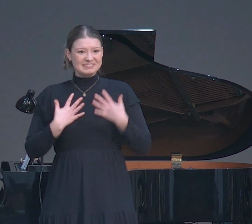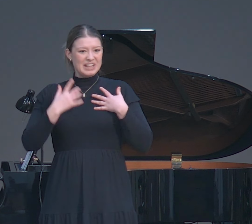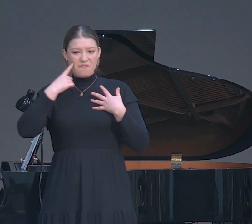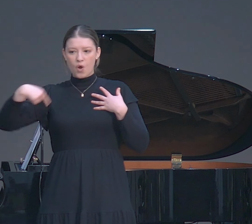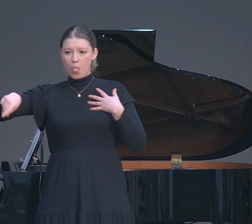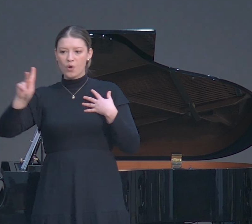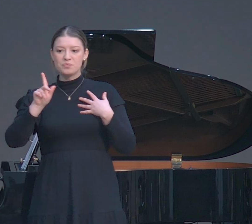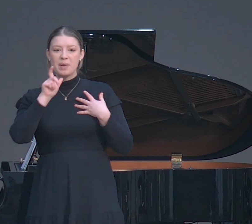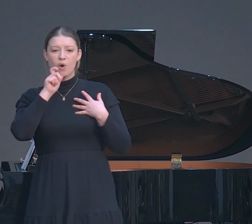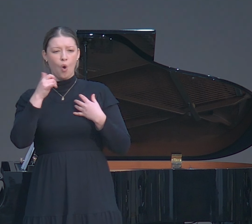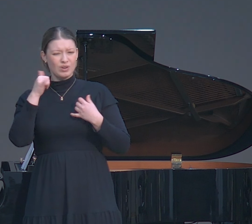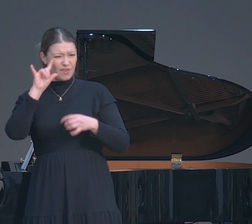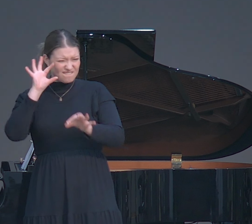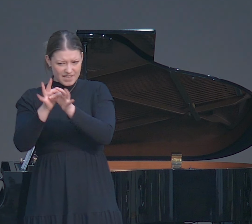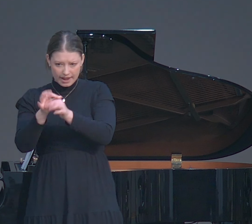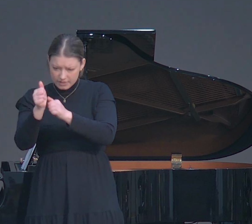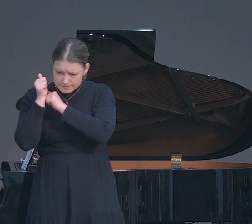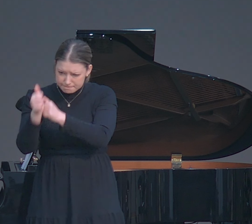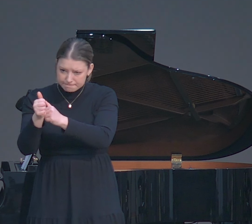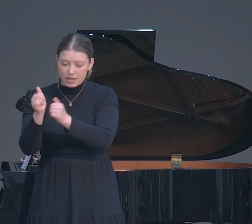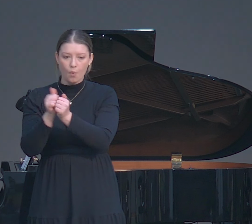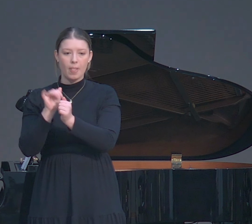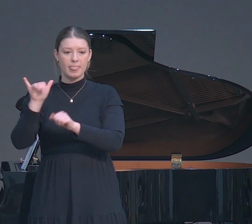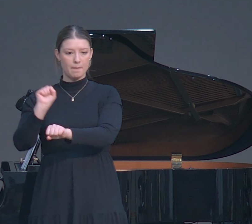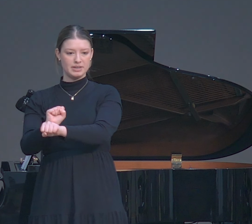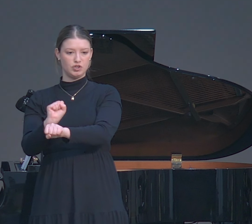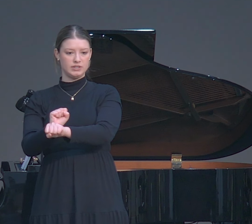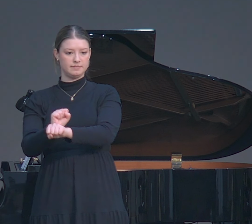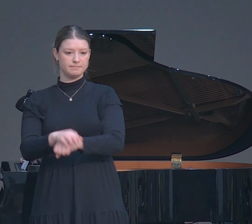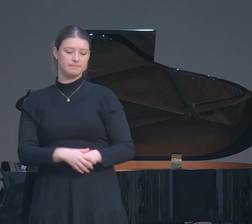those who stay on mission.